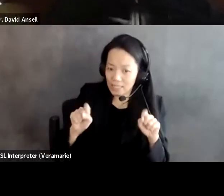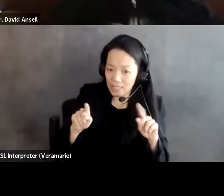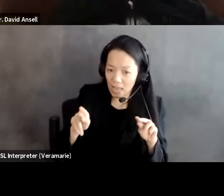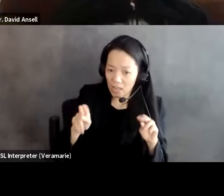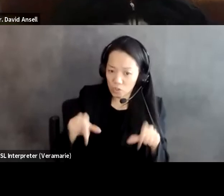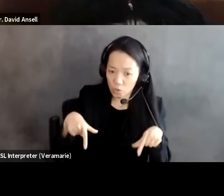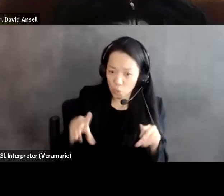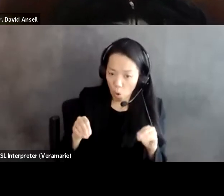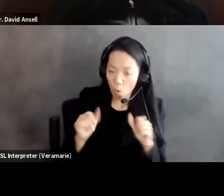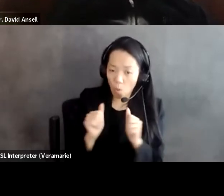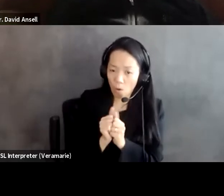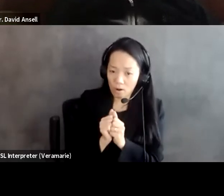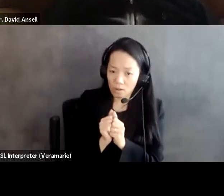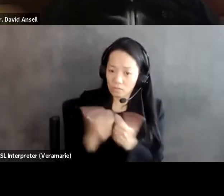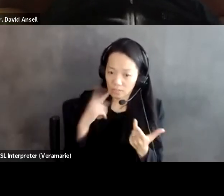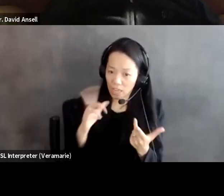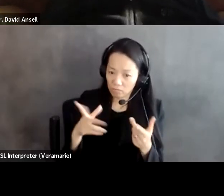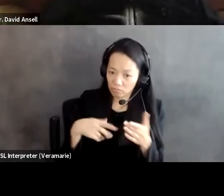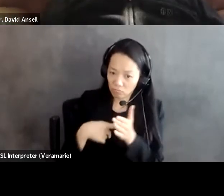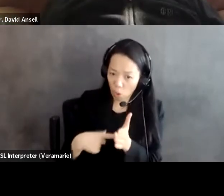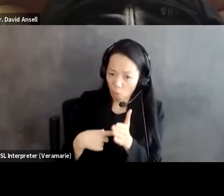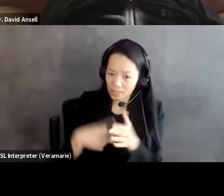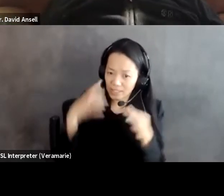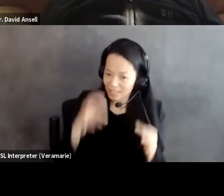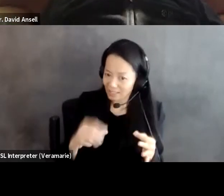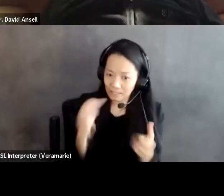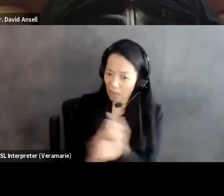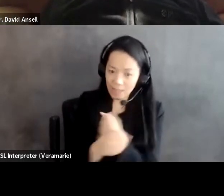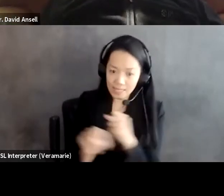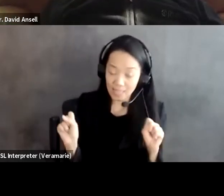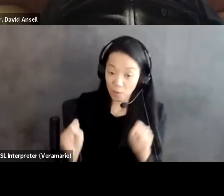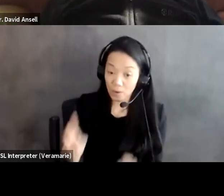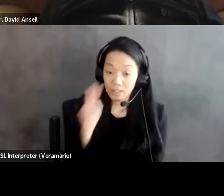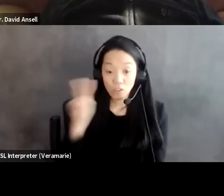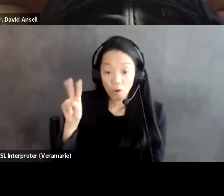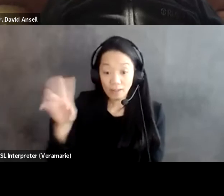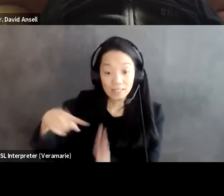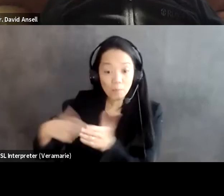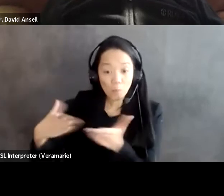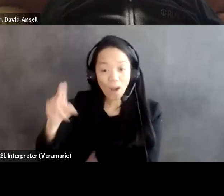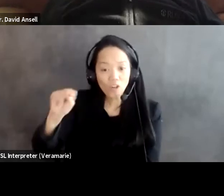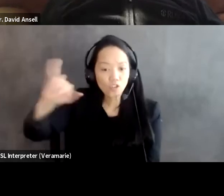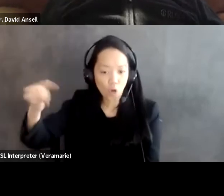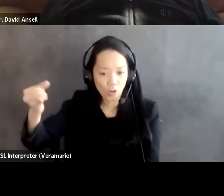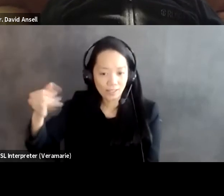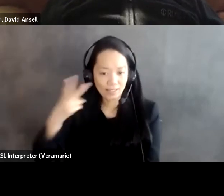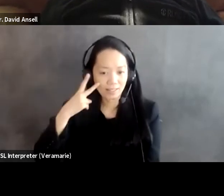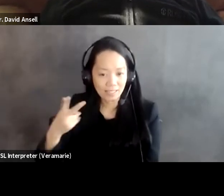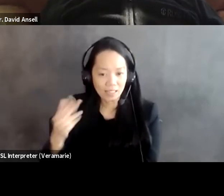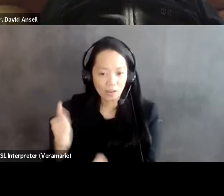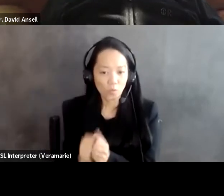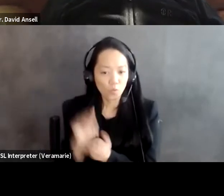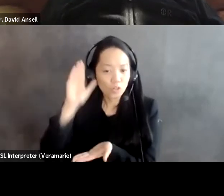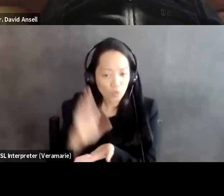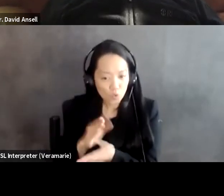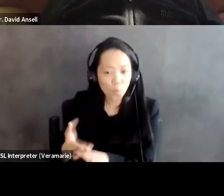decisions that are unsafe. So I think we can look to New Jersey and see that we can reduce pretrial incarceration,